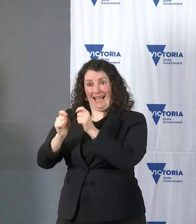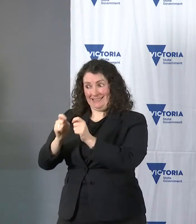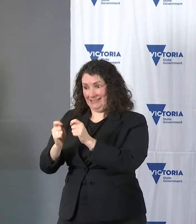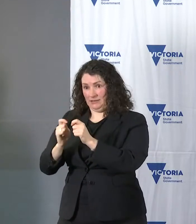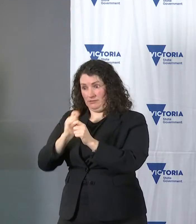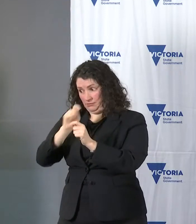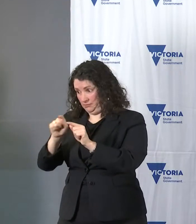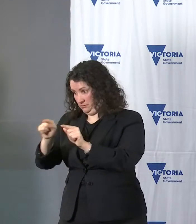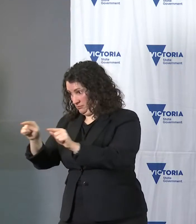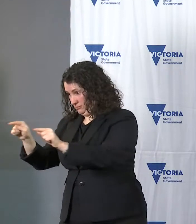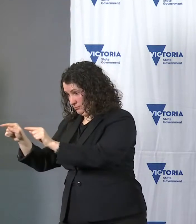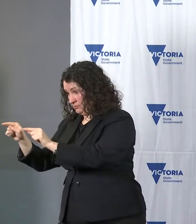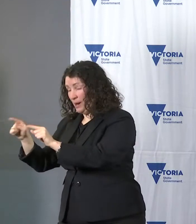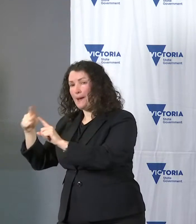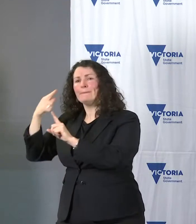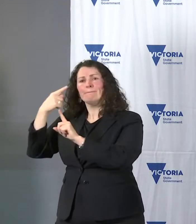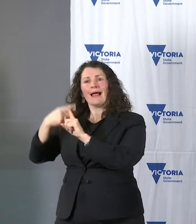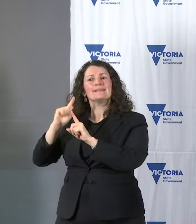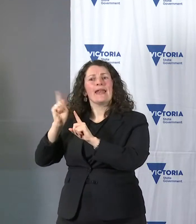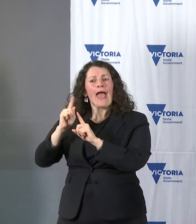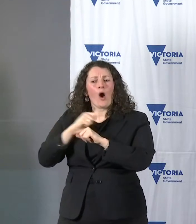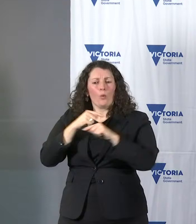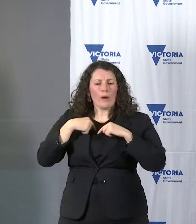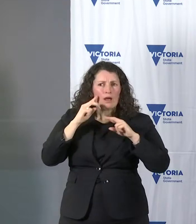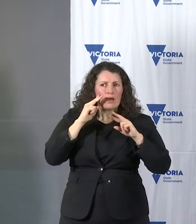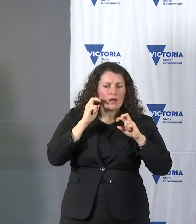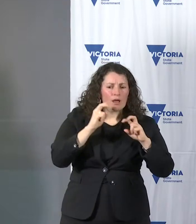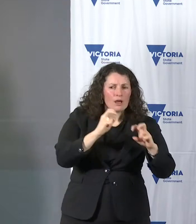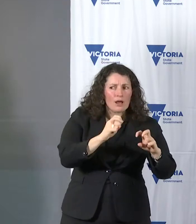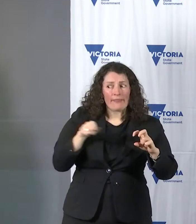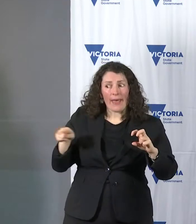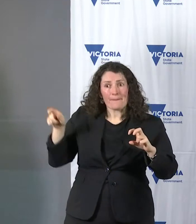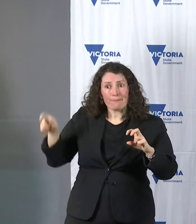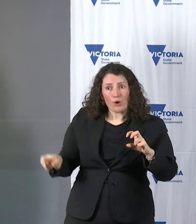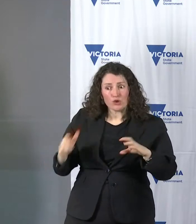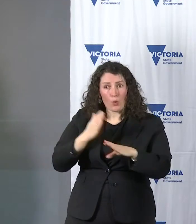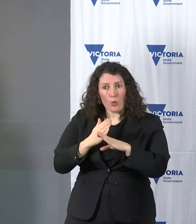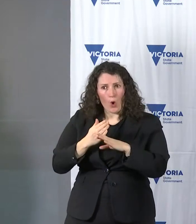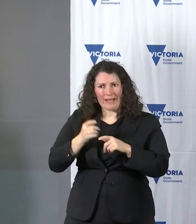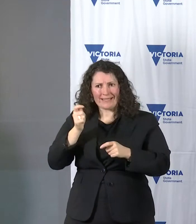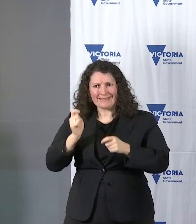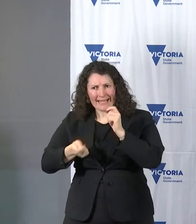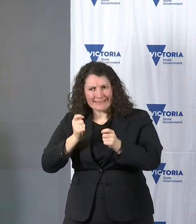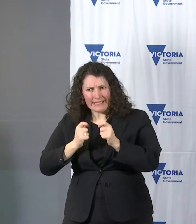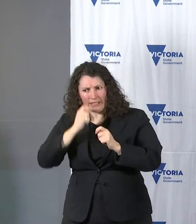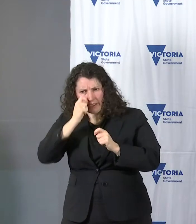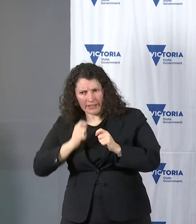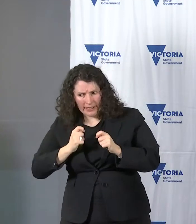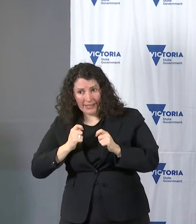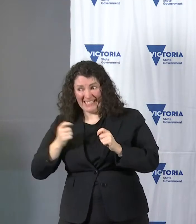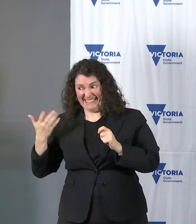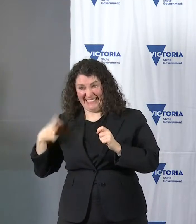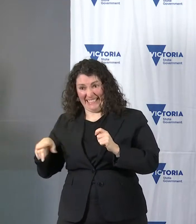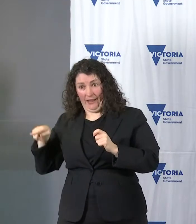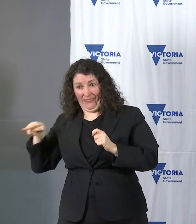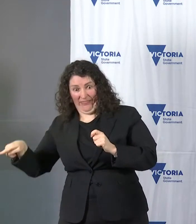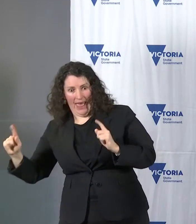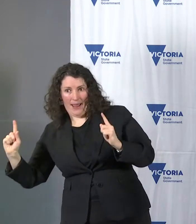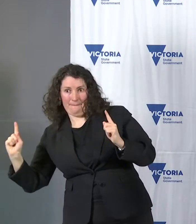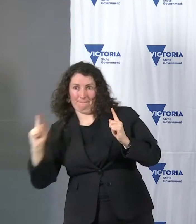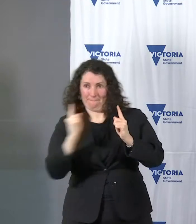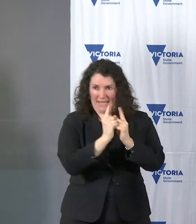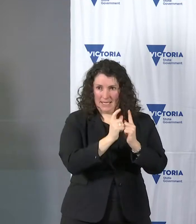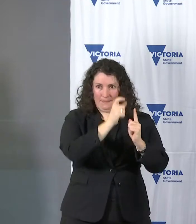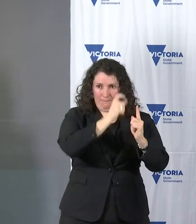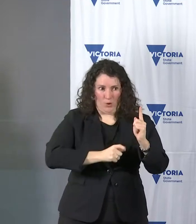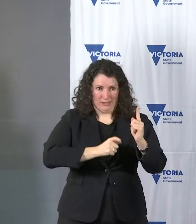who went through that testing centre during the period in which the person worked. This is very